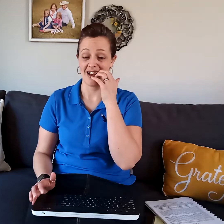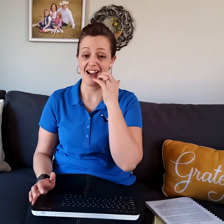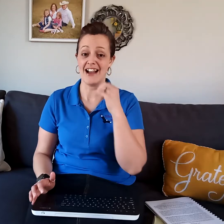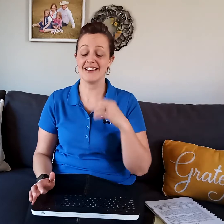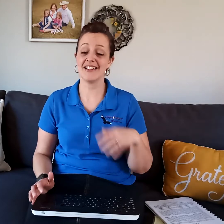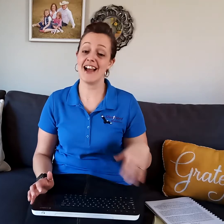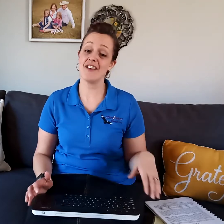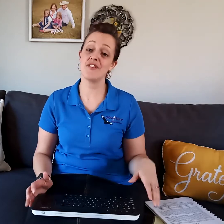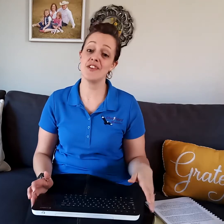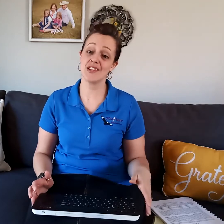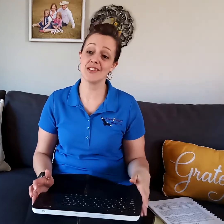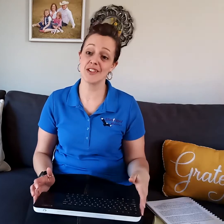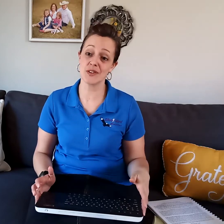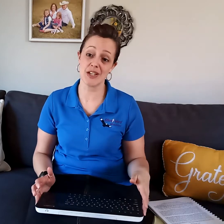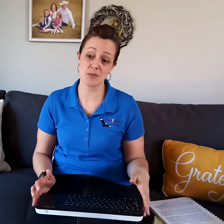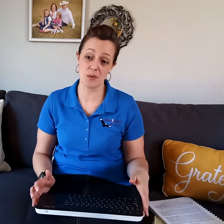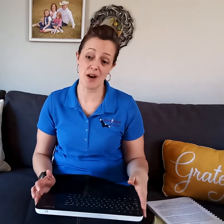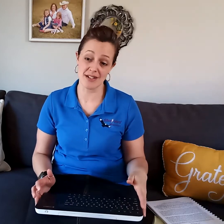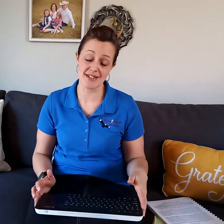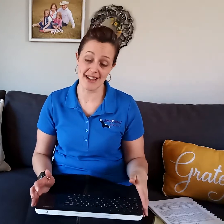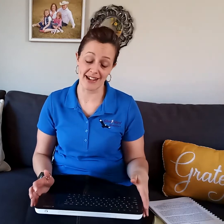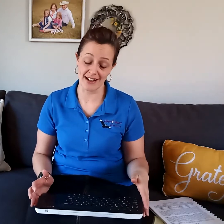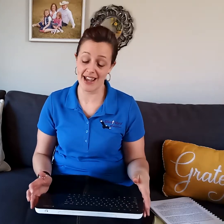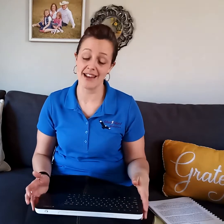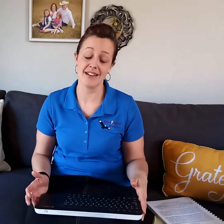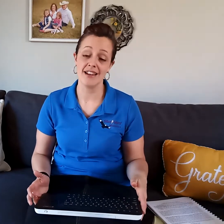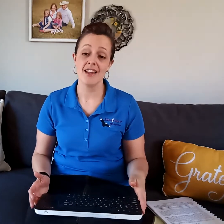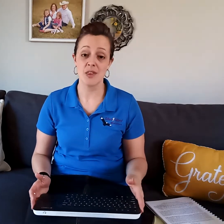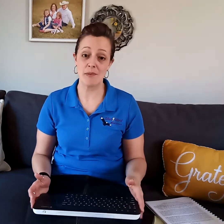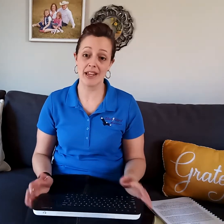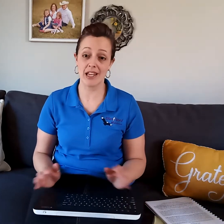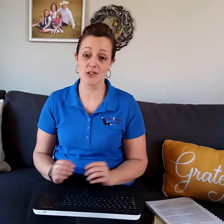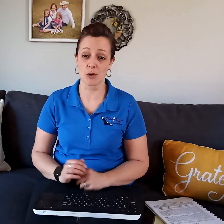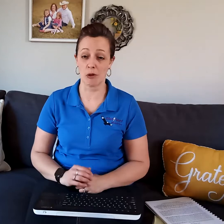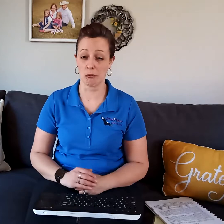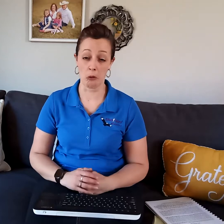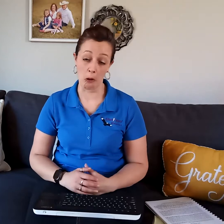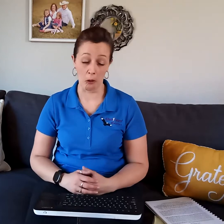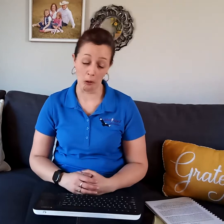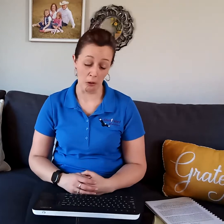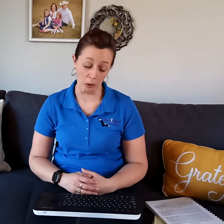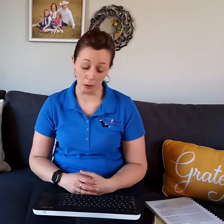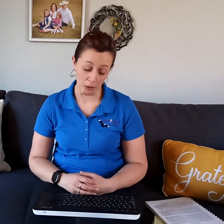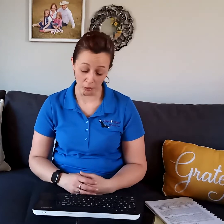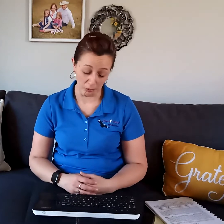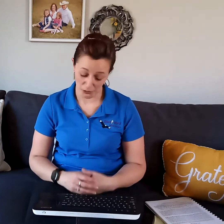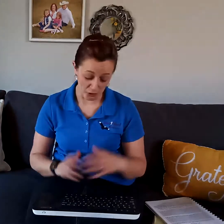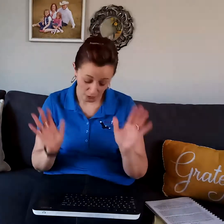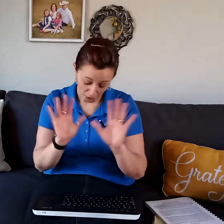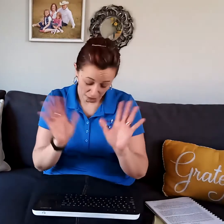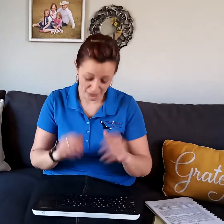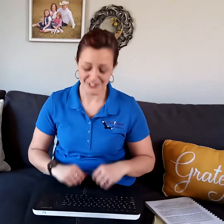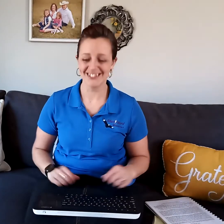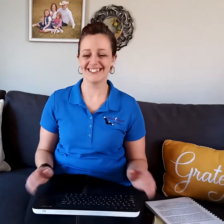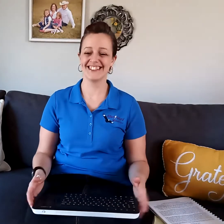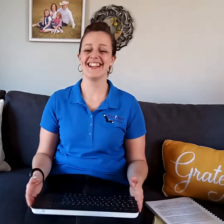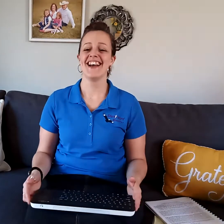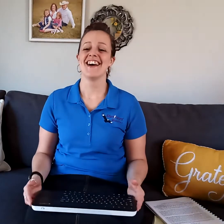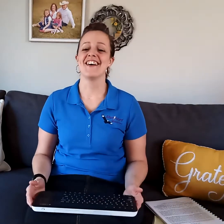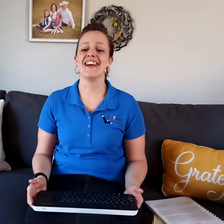I have a feeling the little kids will want to sing it, and the big kids are like, no, no. All right, let's